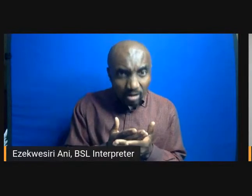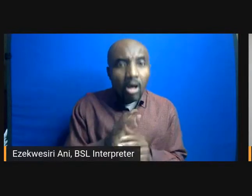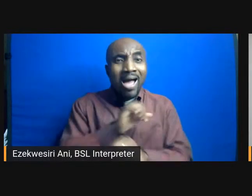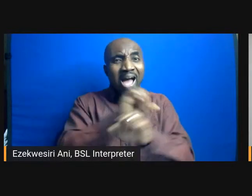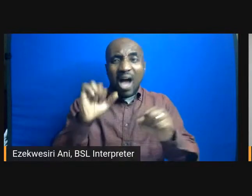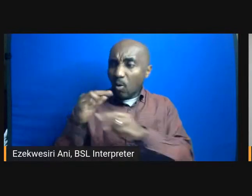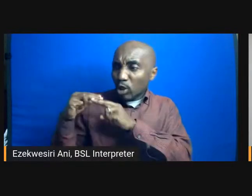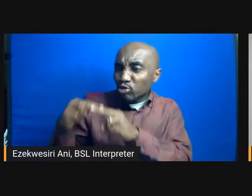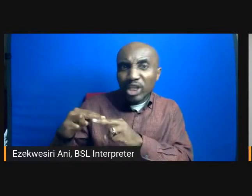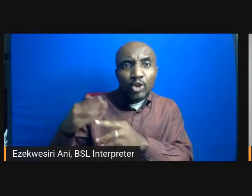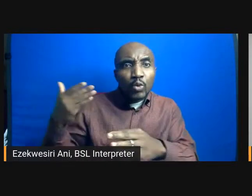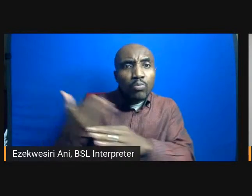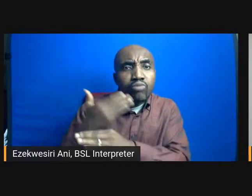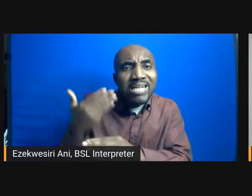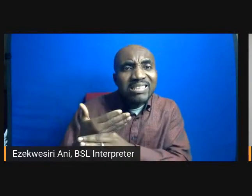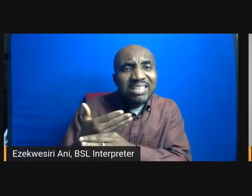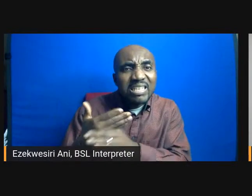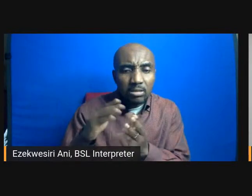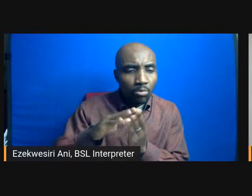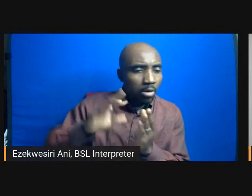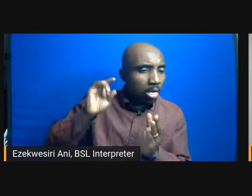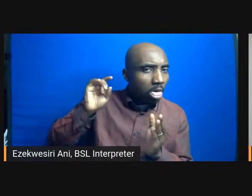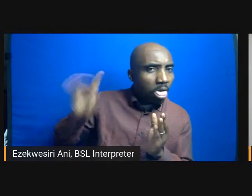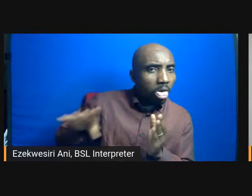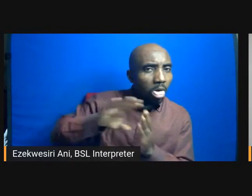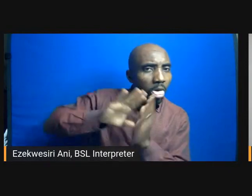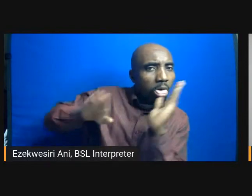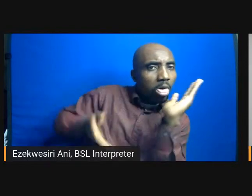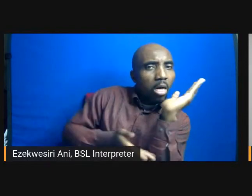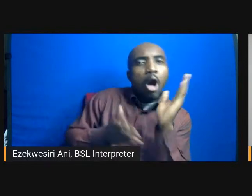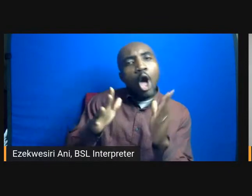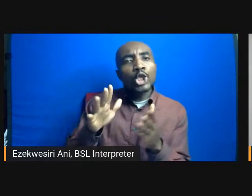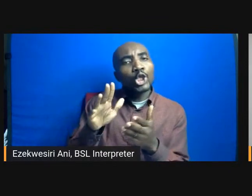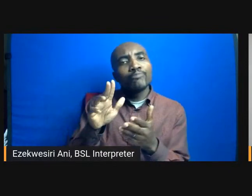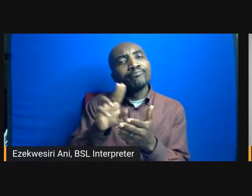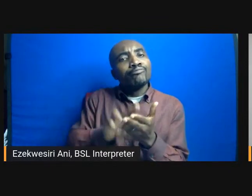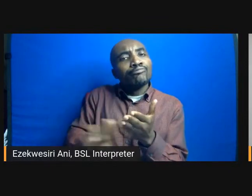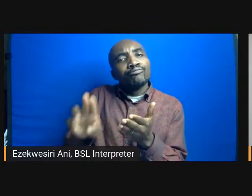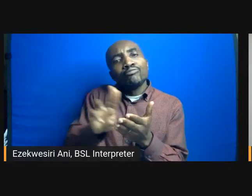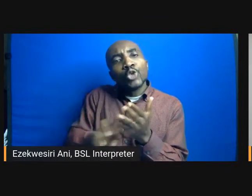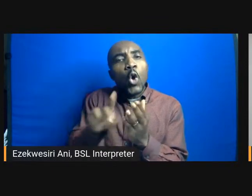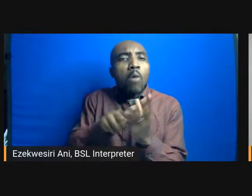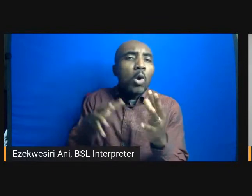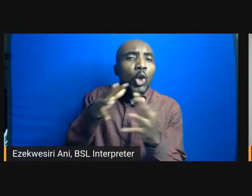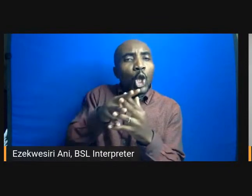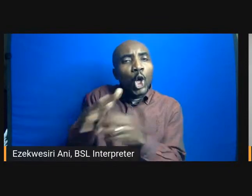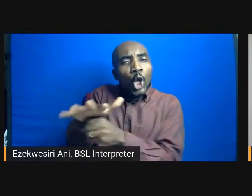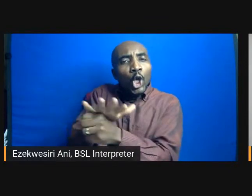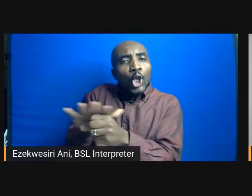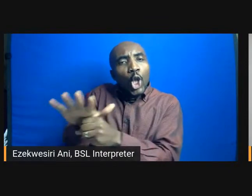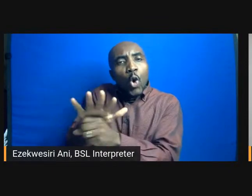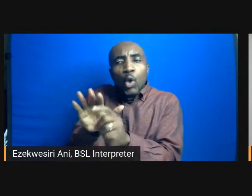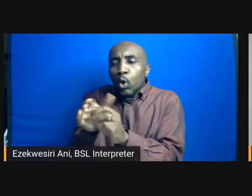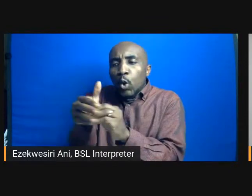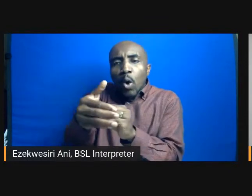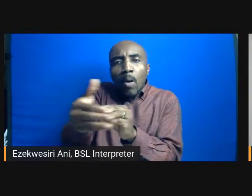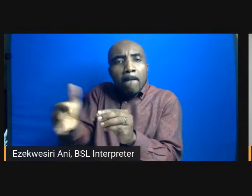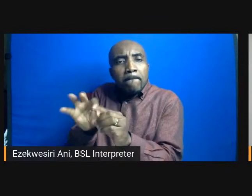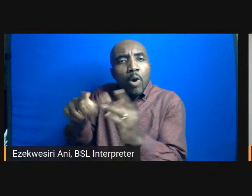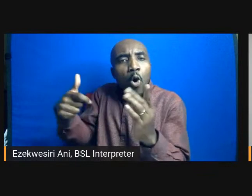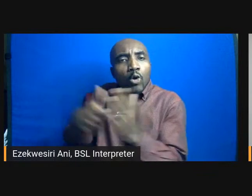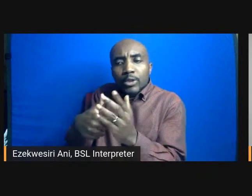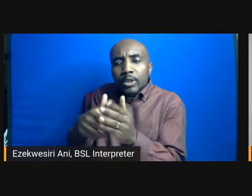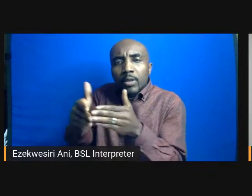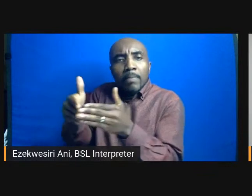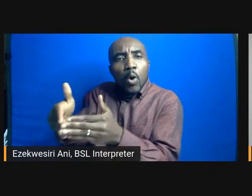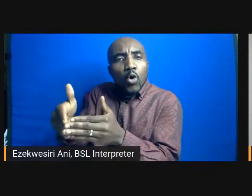traditional practices were relegated to customary law to be administered by local courts, and yet the question must